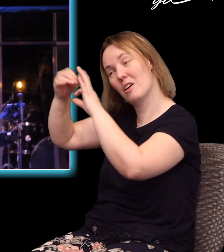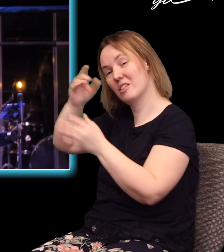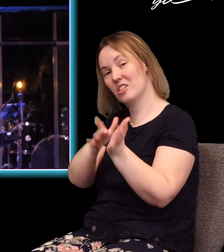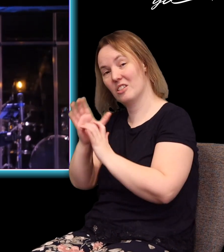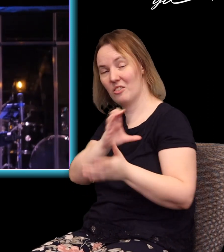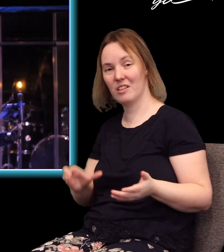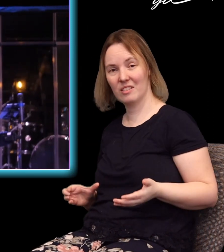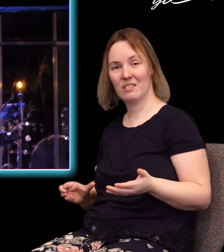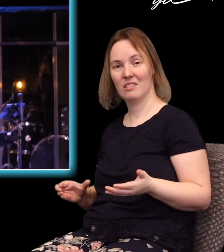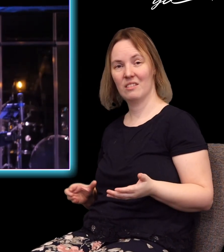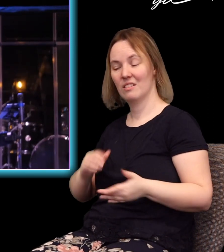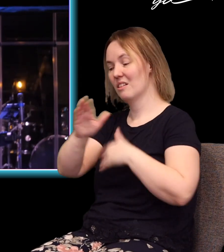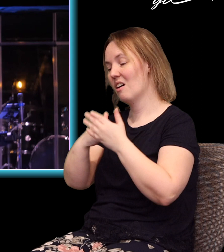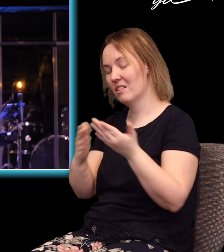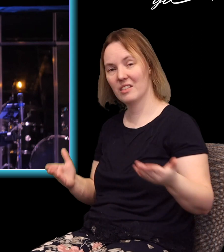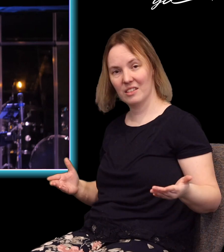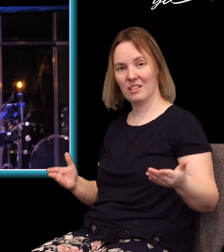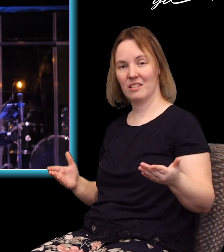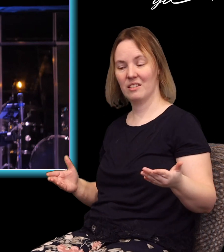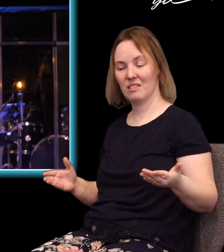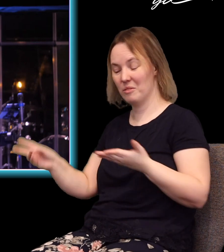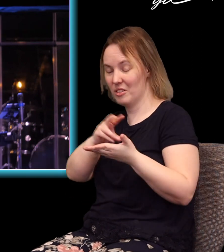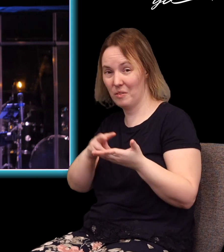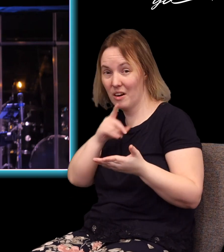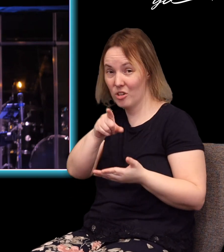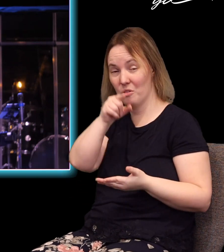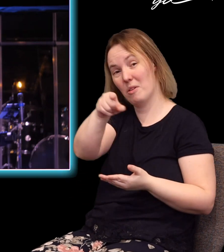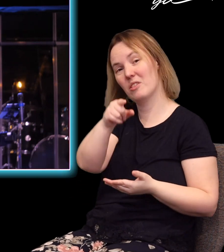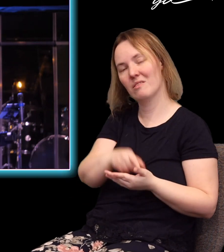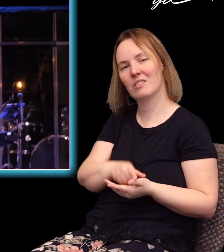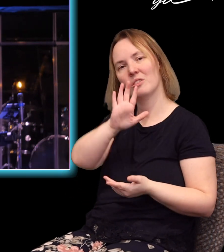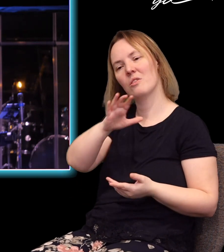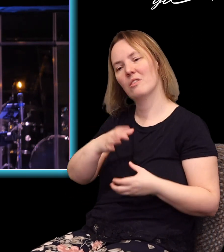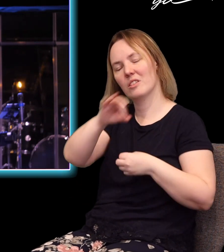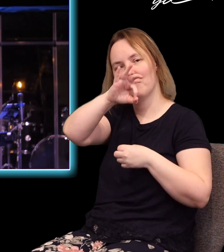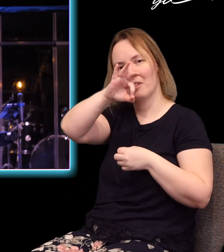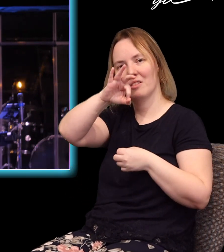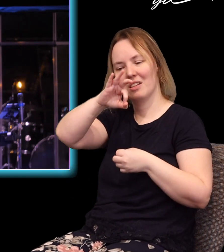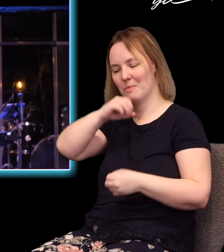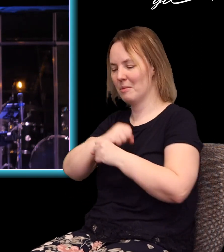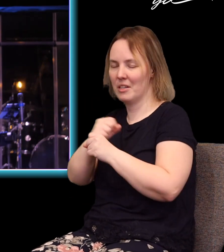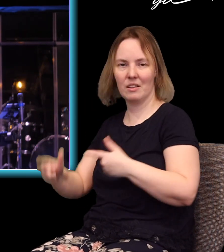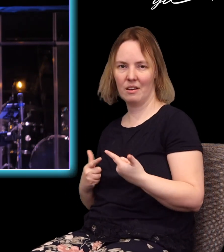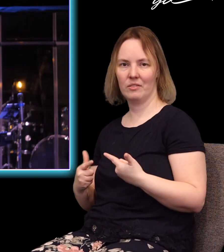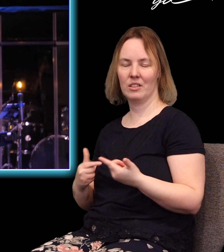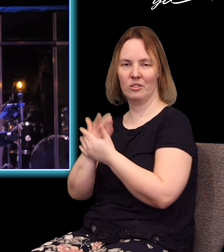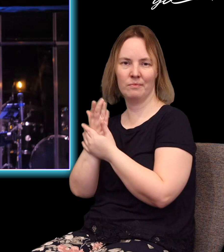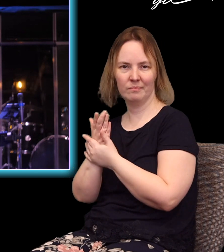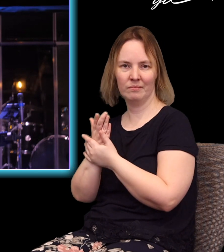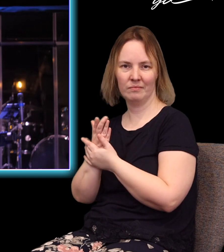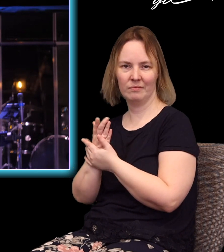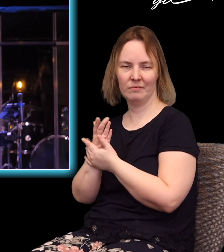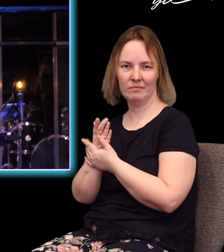belong to Jesus Christ, then all of these things we just read are true about you. Your spirit has been made alive and